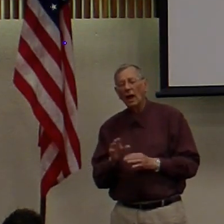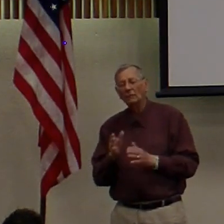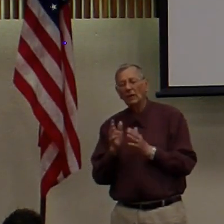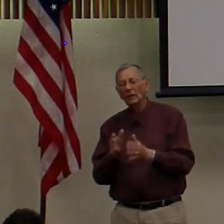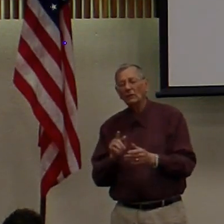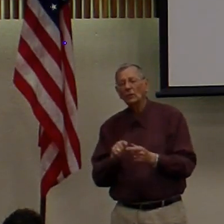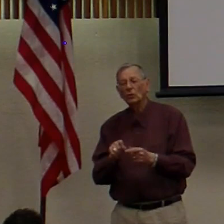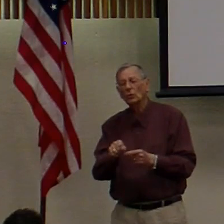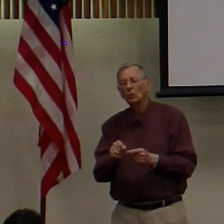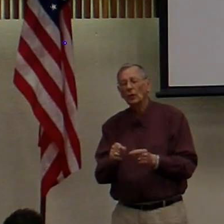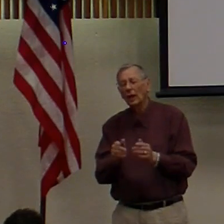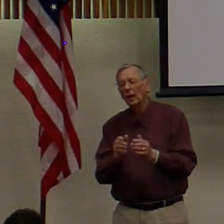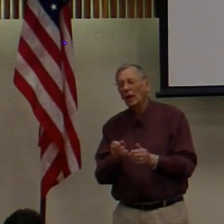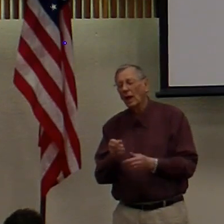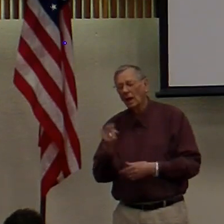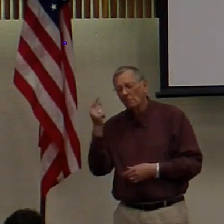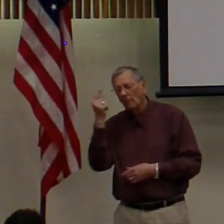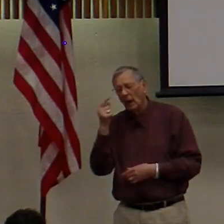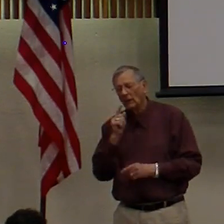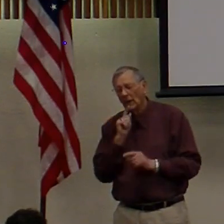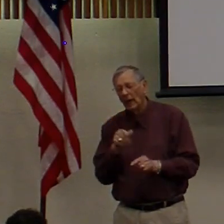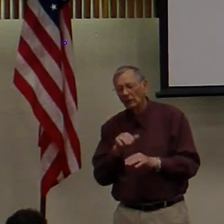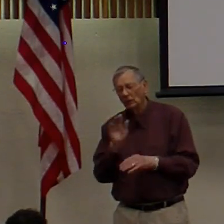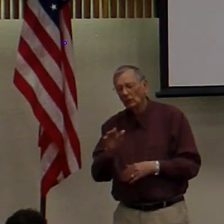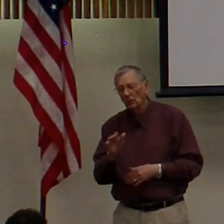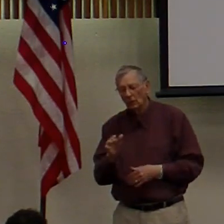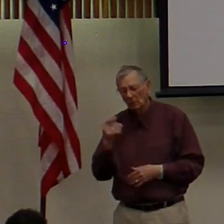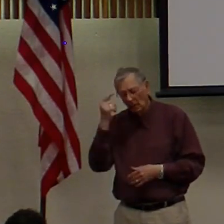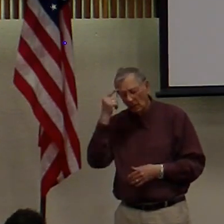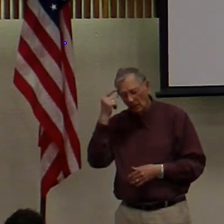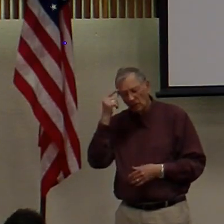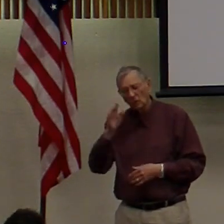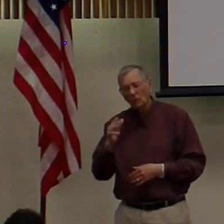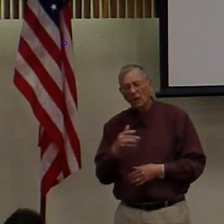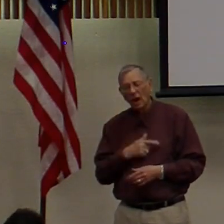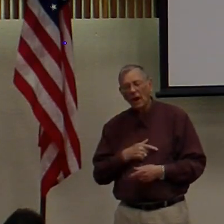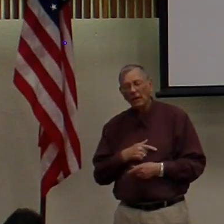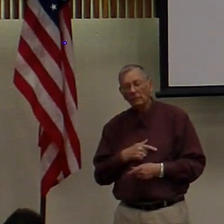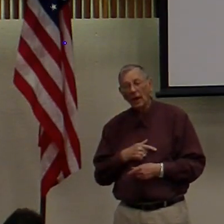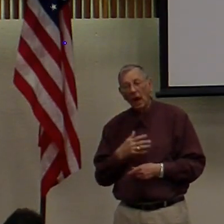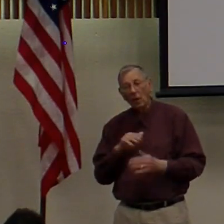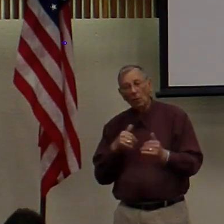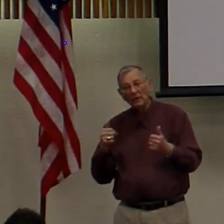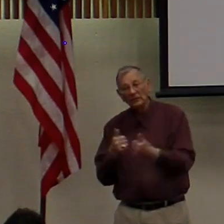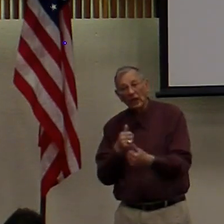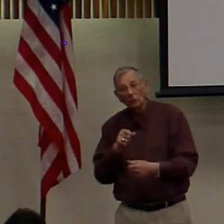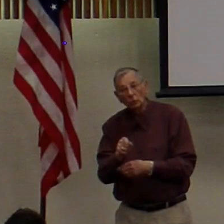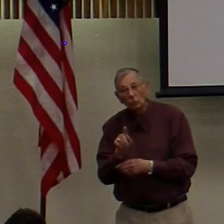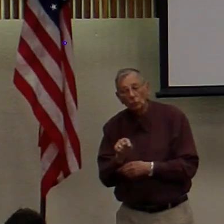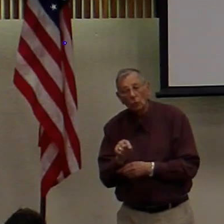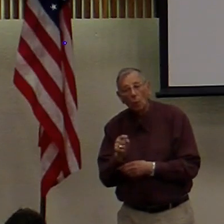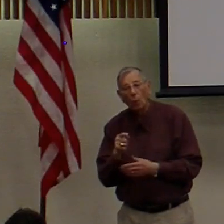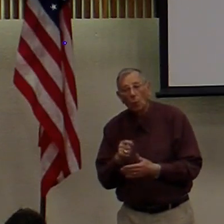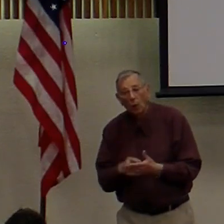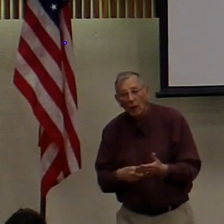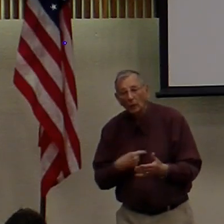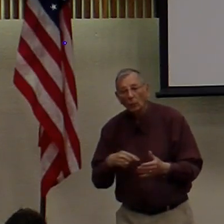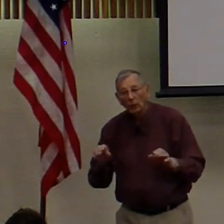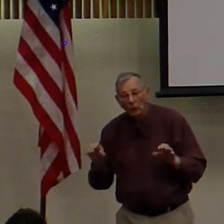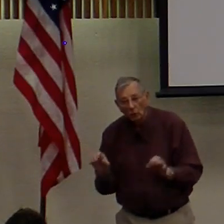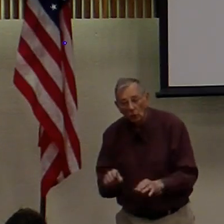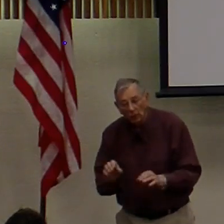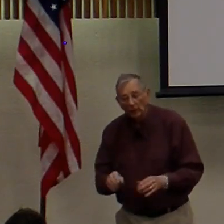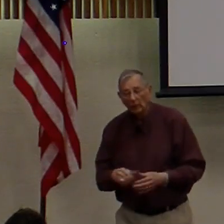up to you to ponder the answer in your own life, but I hope that challenges you. What are we actually